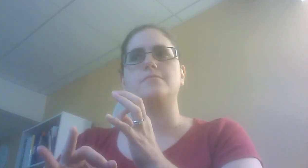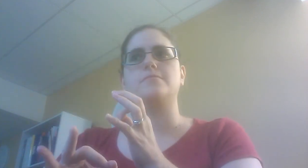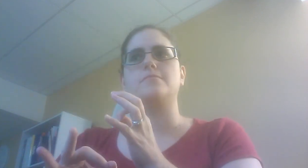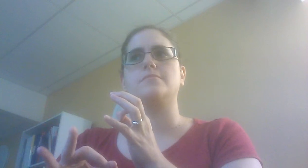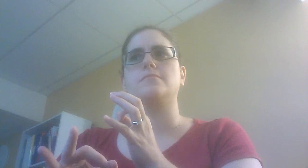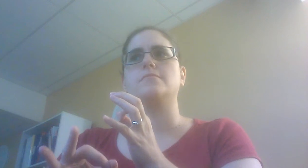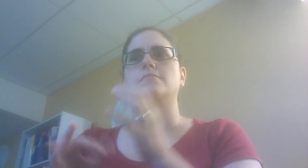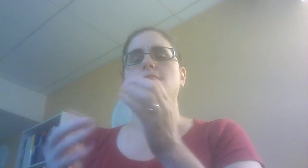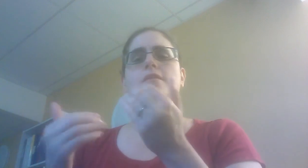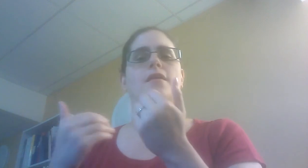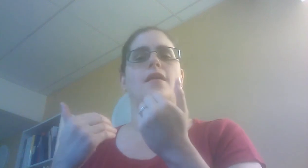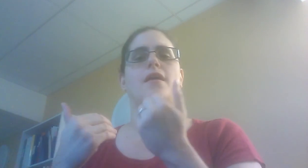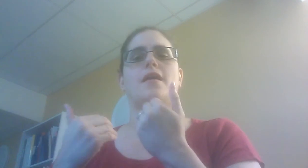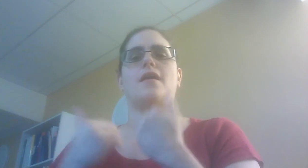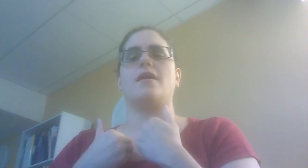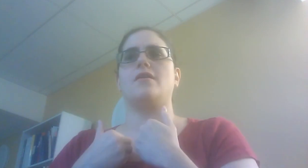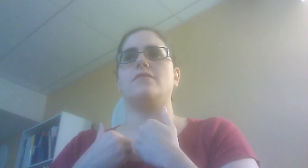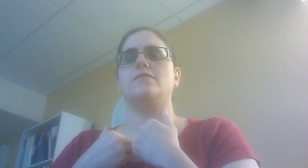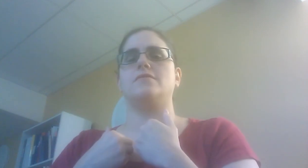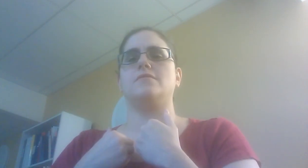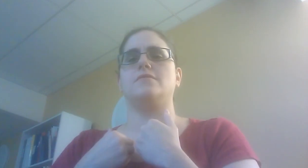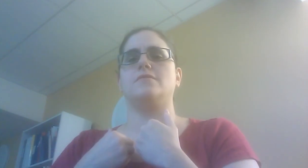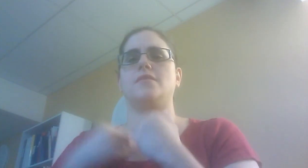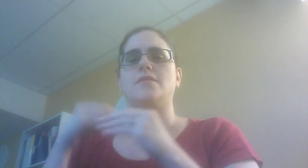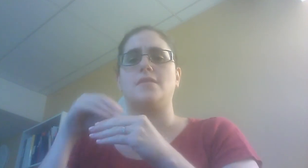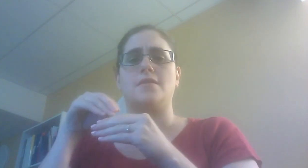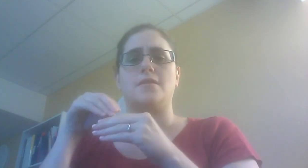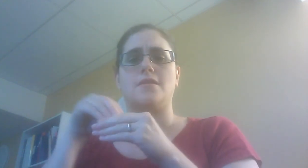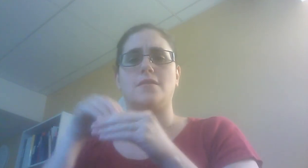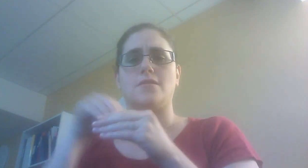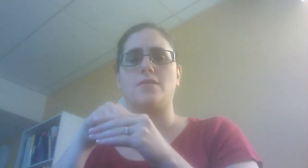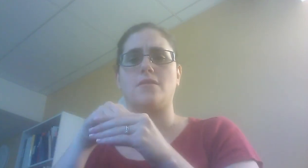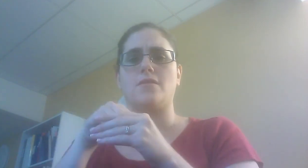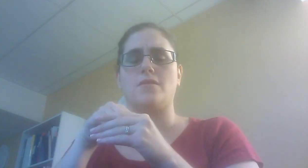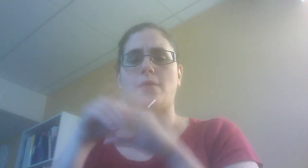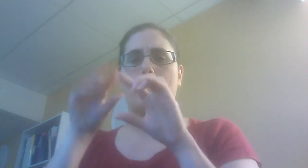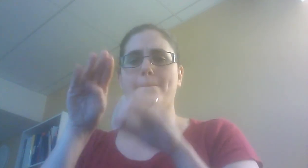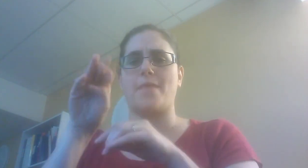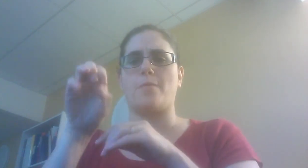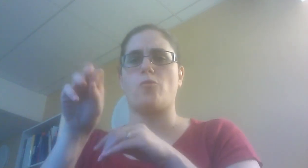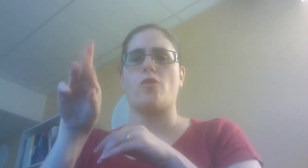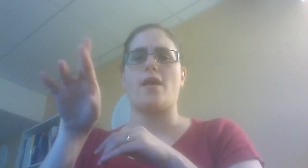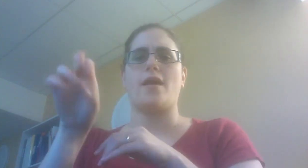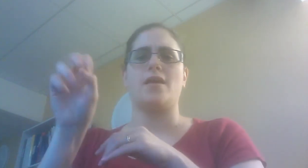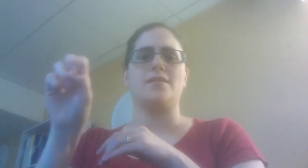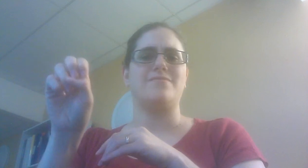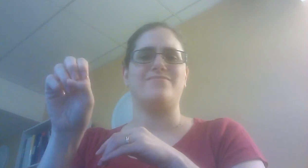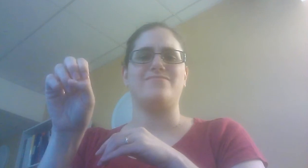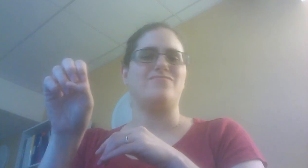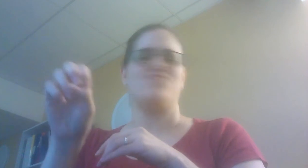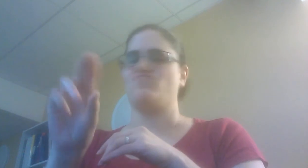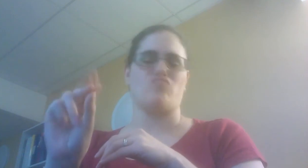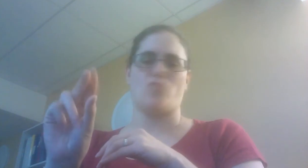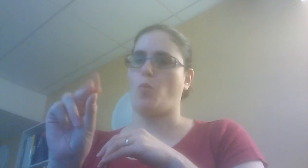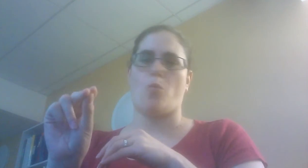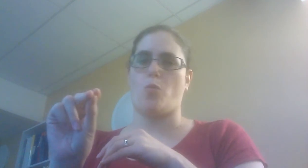no internal membrane-bound organelles. They're going to have a membrane on their outside, but once we